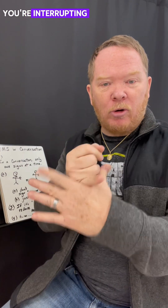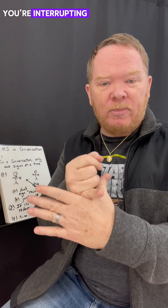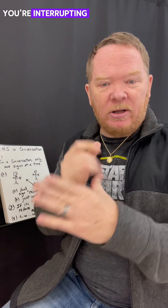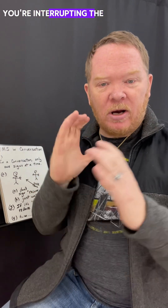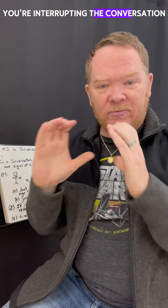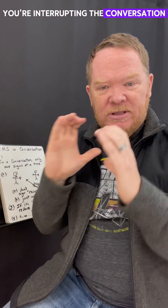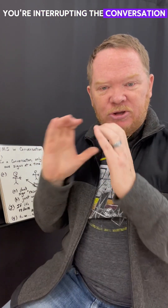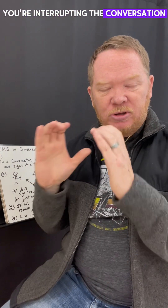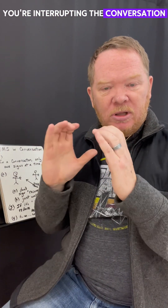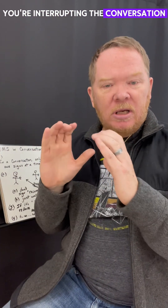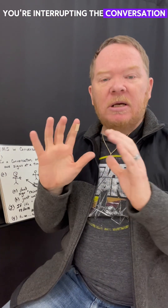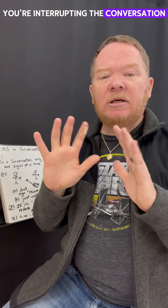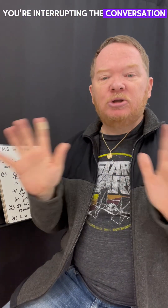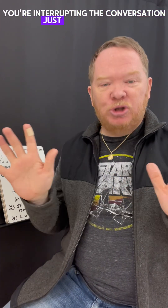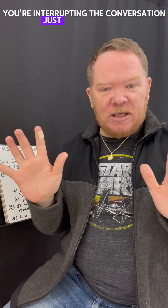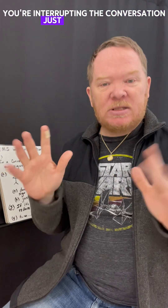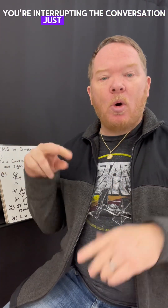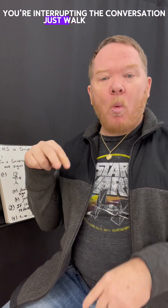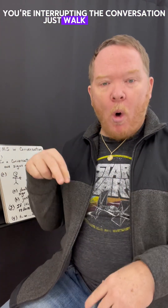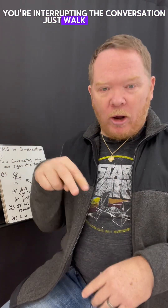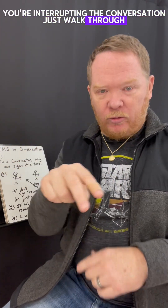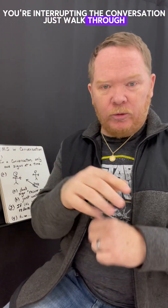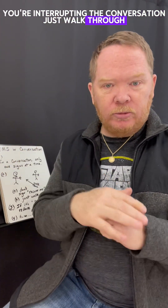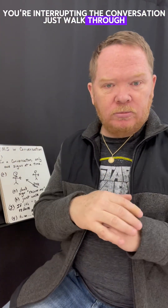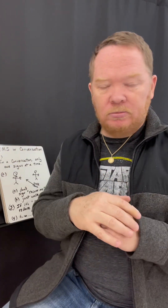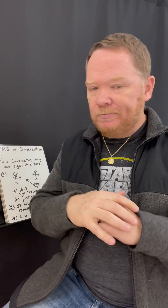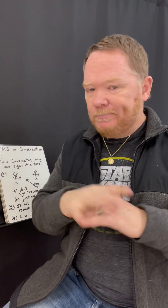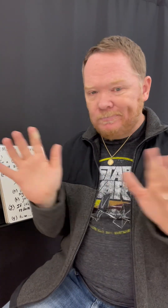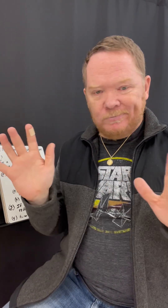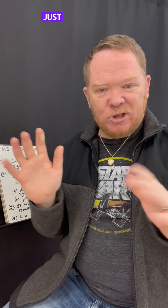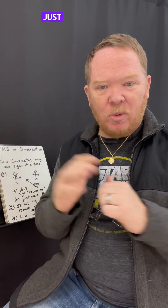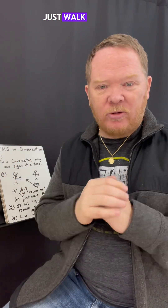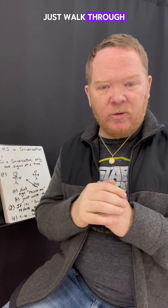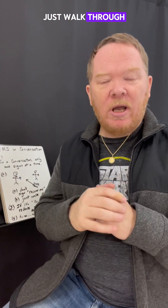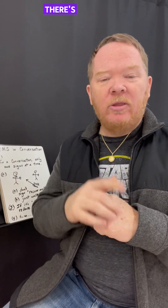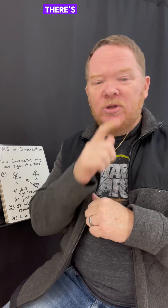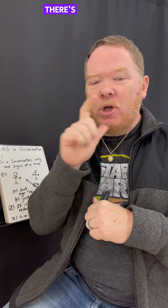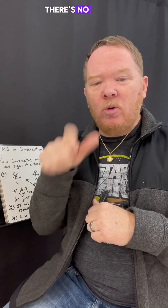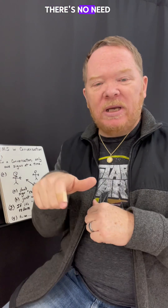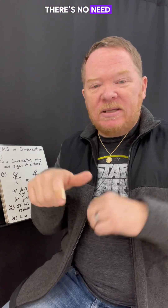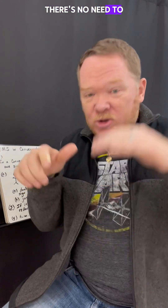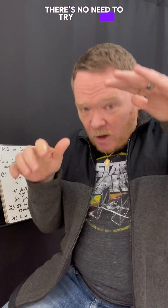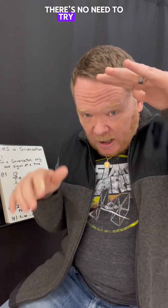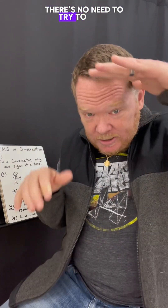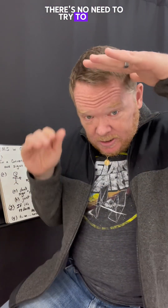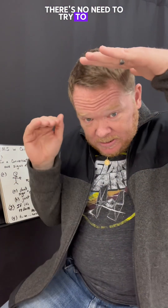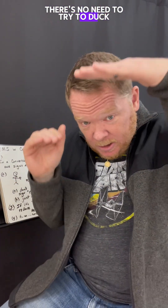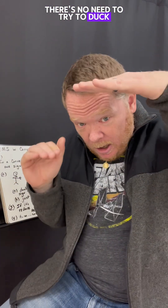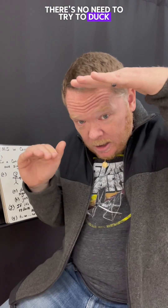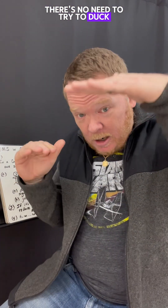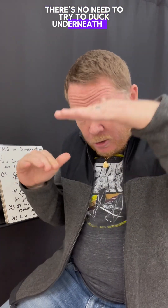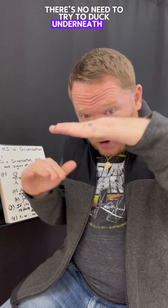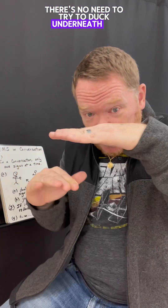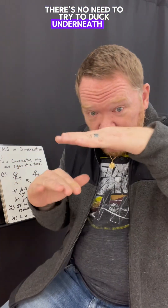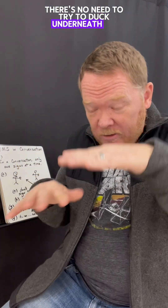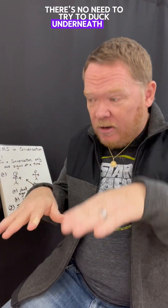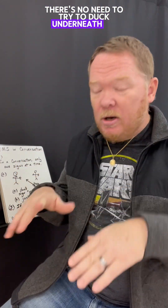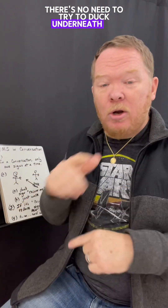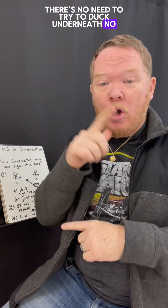interrupting the conversation. Just walk through. Just walk through. There's no need to try to duck underneath. No need